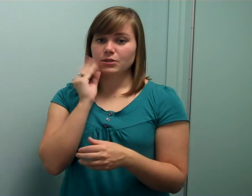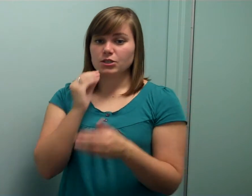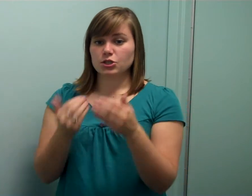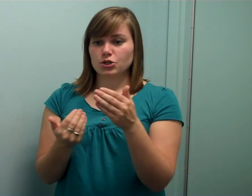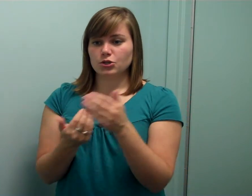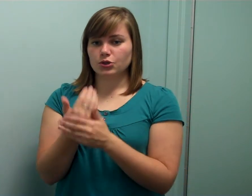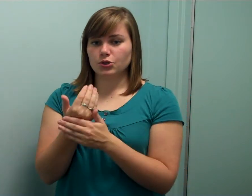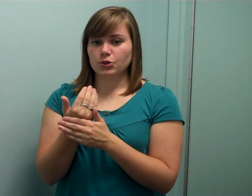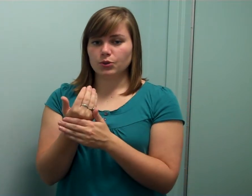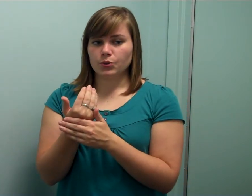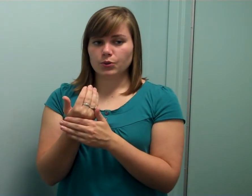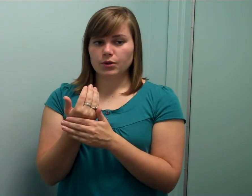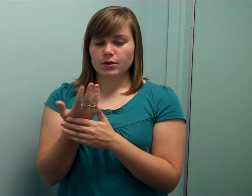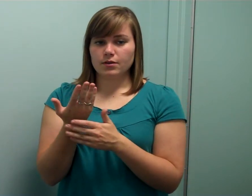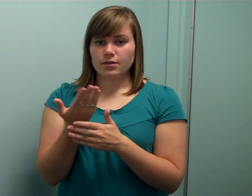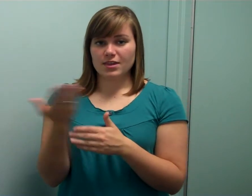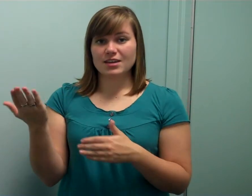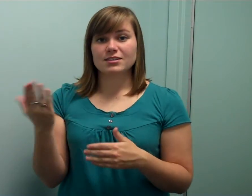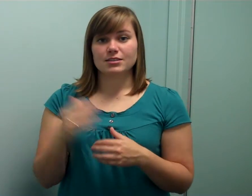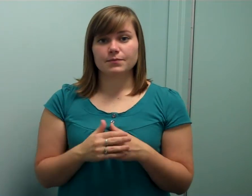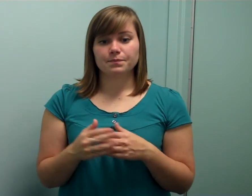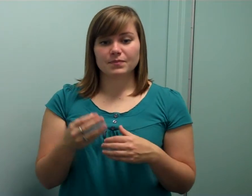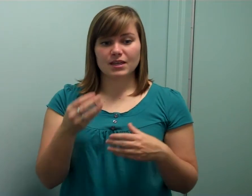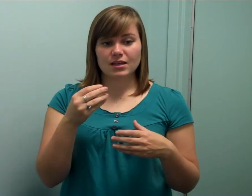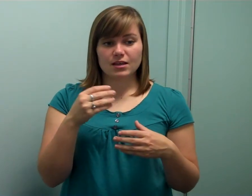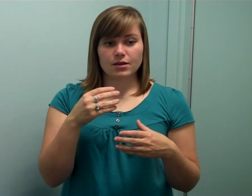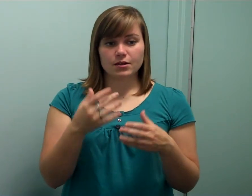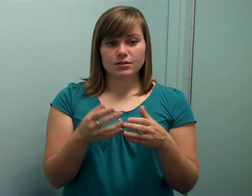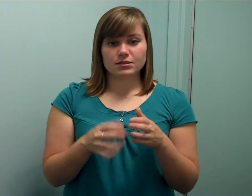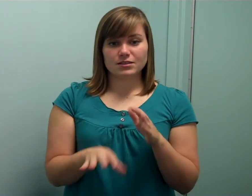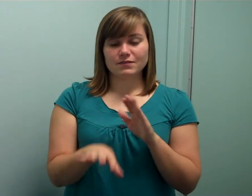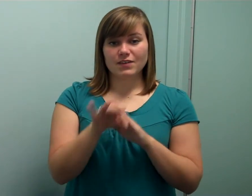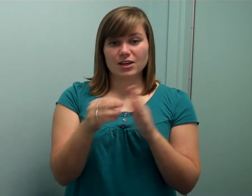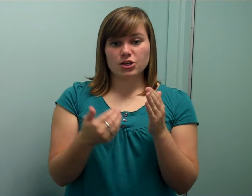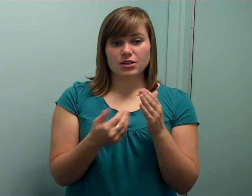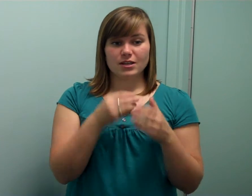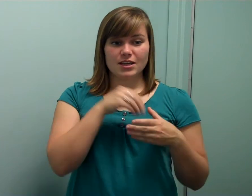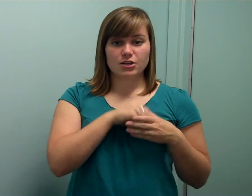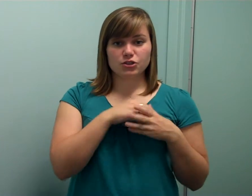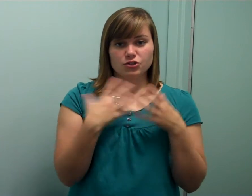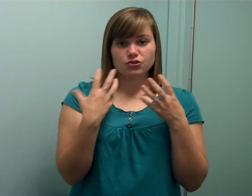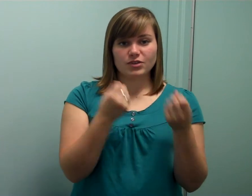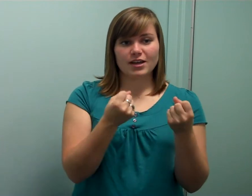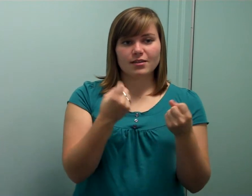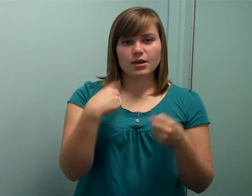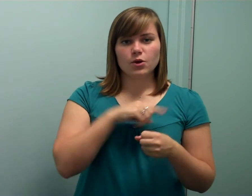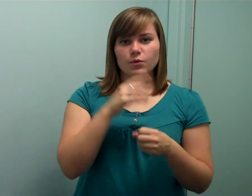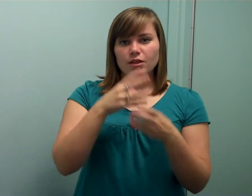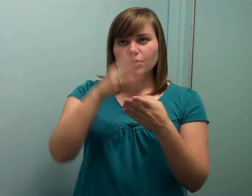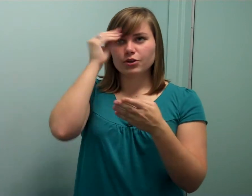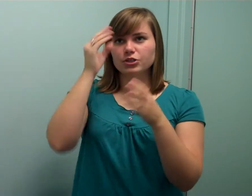We discover inner strength and abilities. We learn to expect bigger and better things from